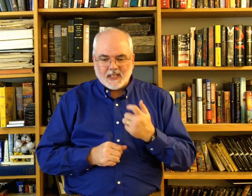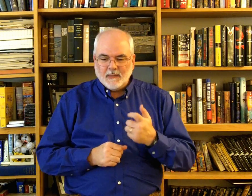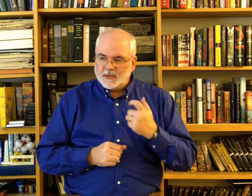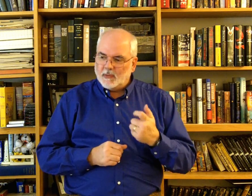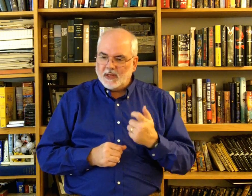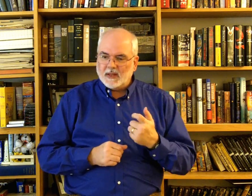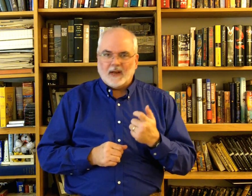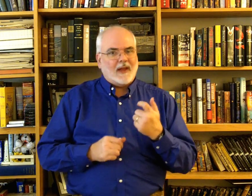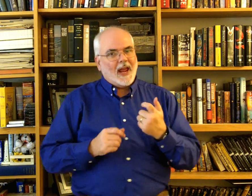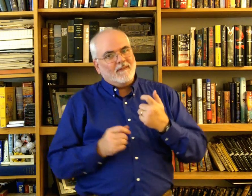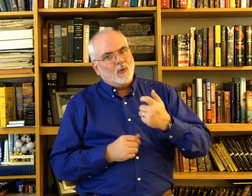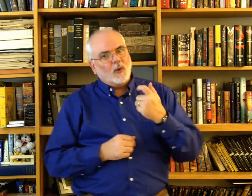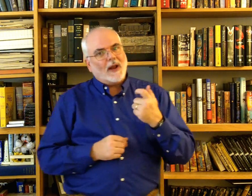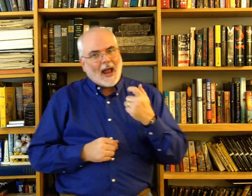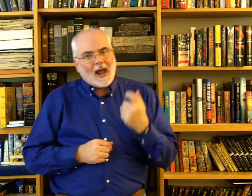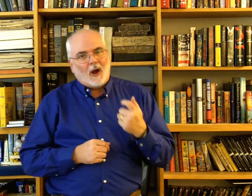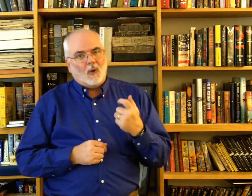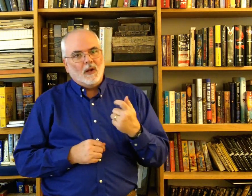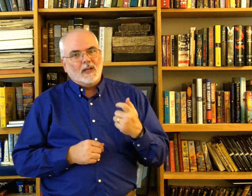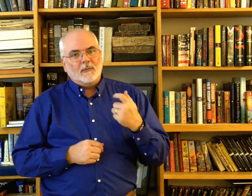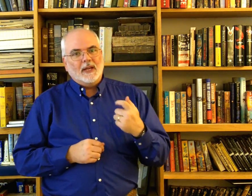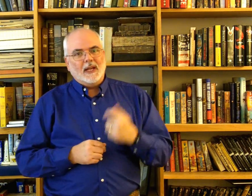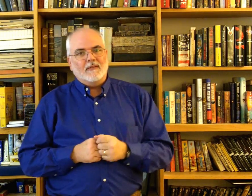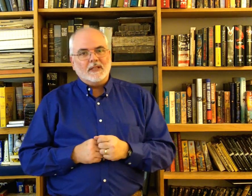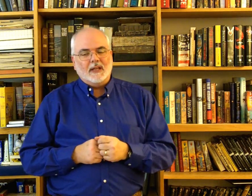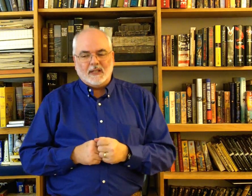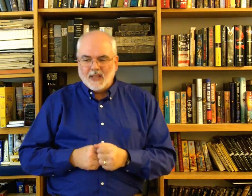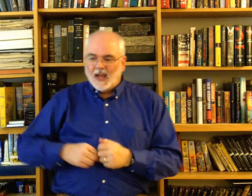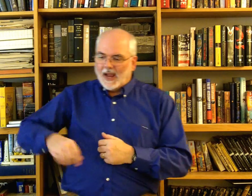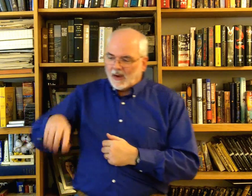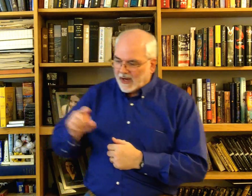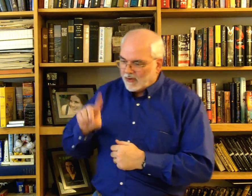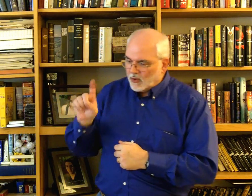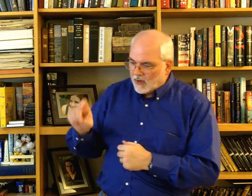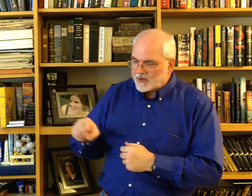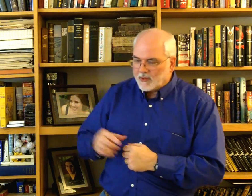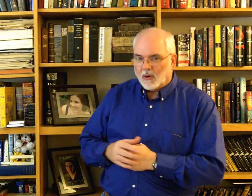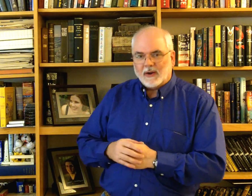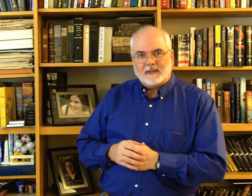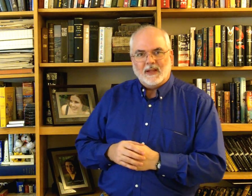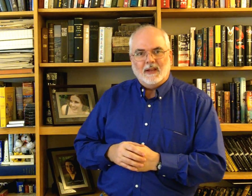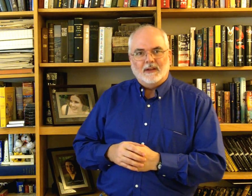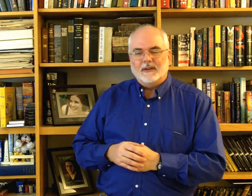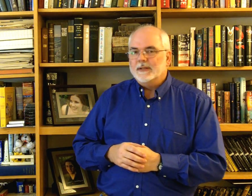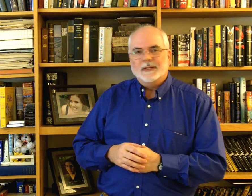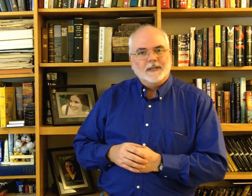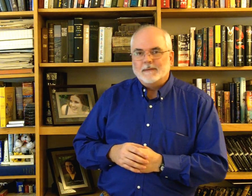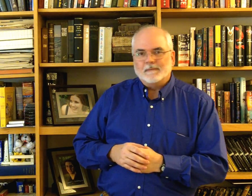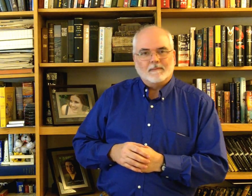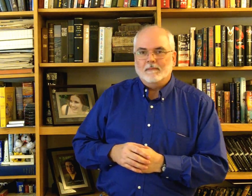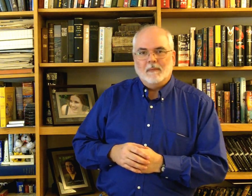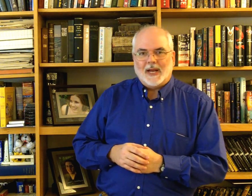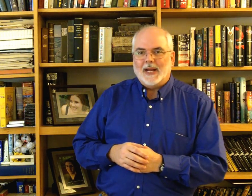seems to me that if I have the word how beginning of a sentence, I ought to have a question mark at the end. But I